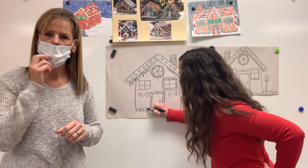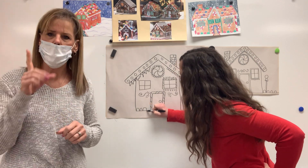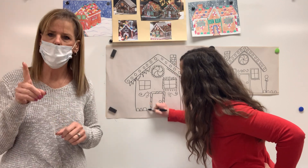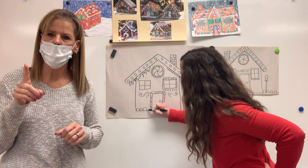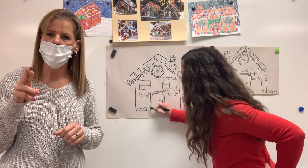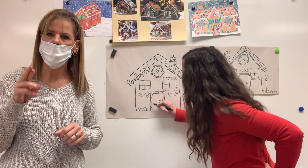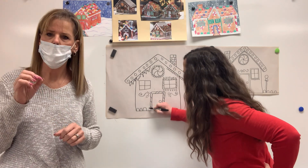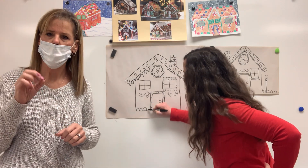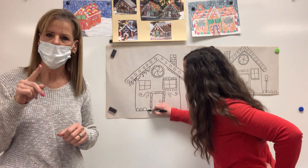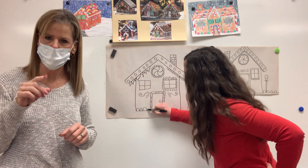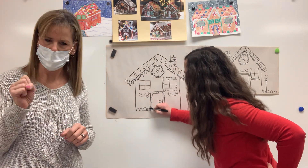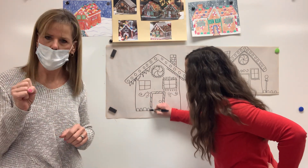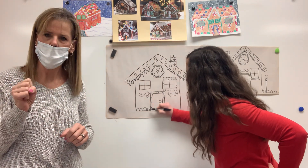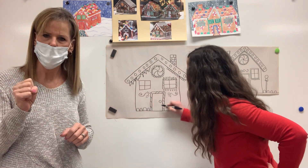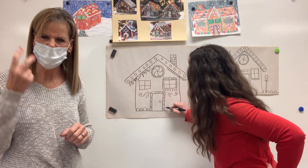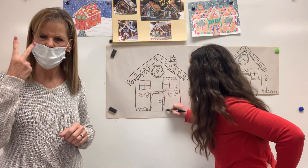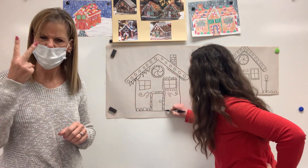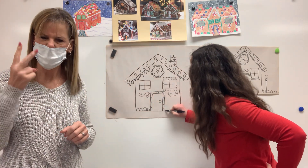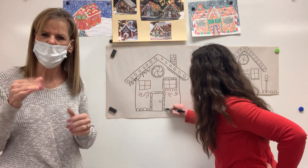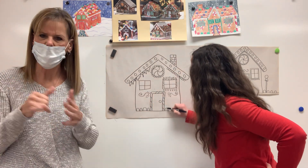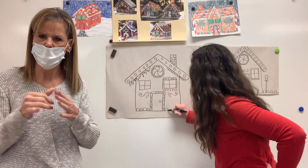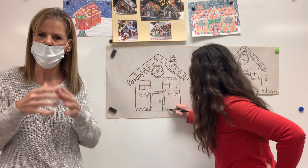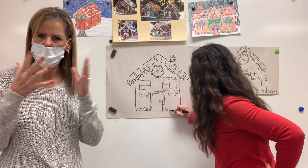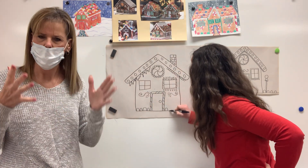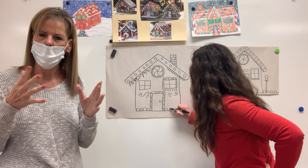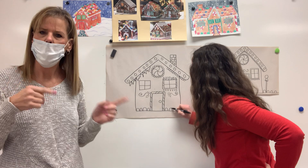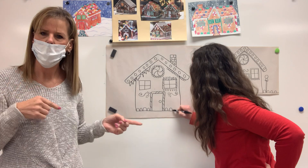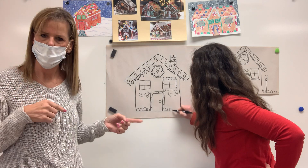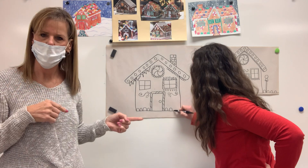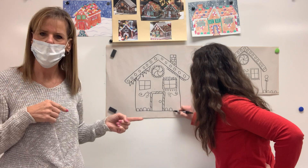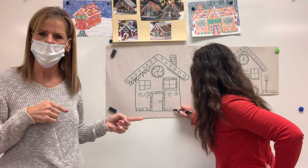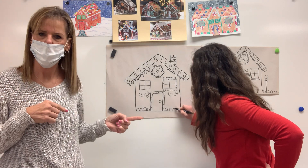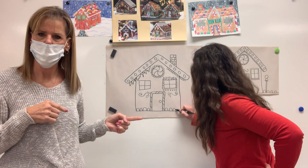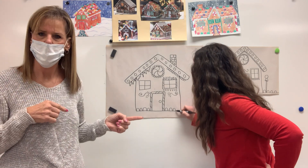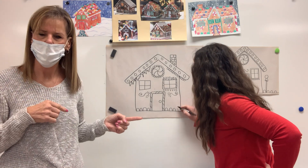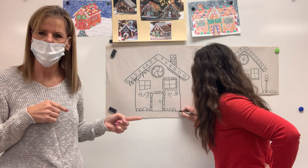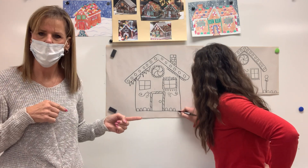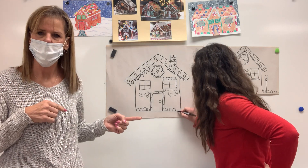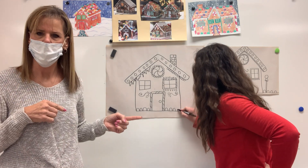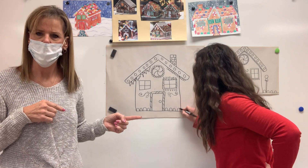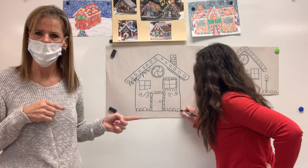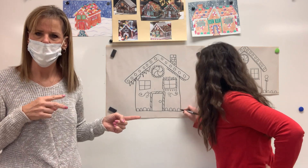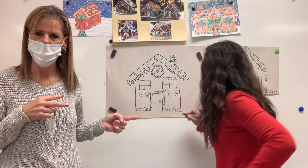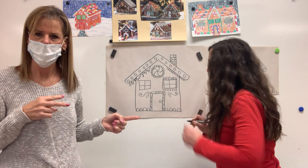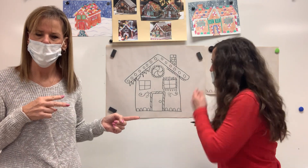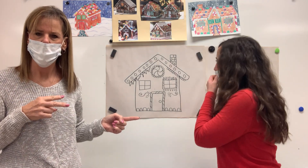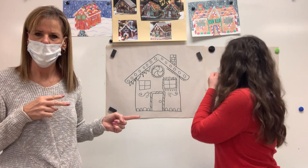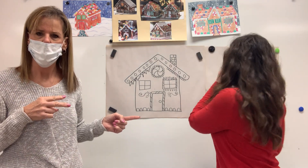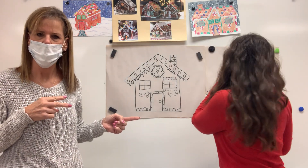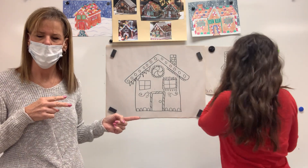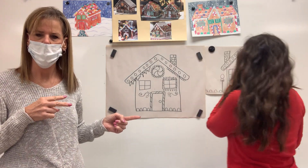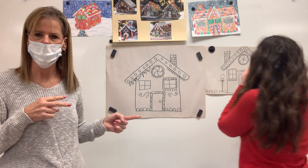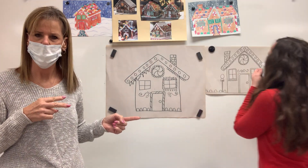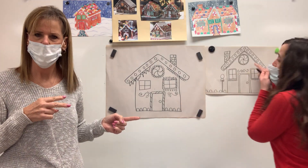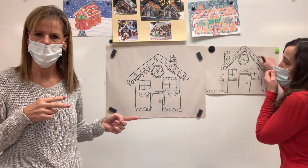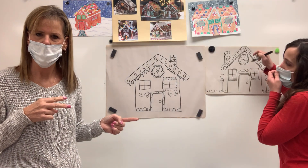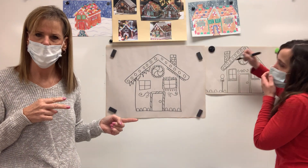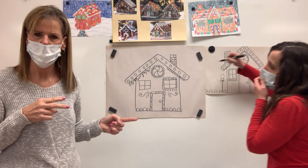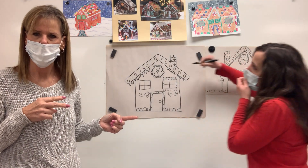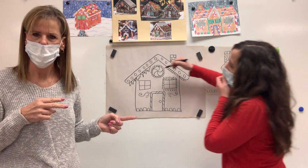on gingerbread houses, so I can make little curved lines on the bottom, like someone has lined it with gumdrops. I could even do, a lot of